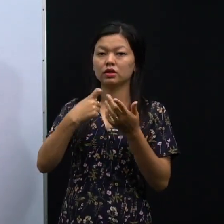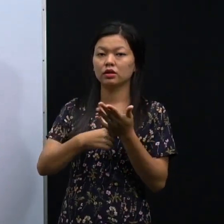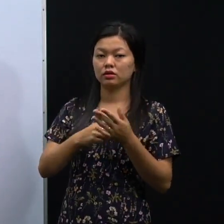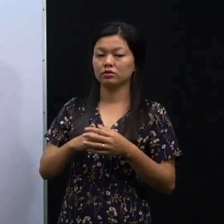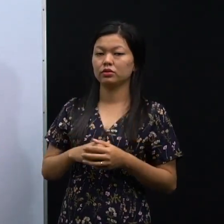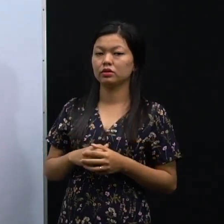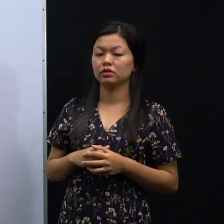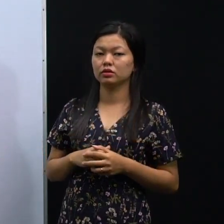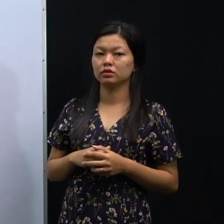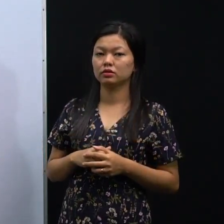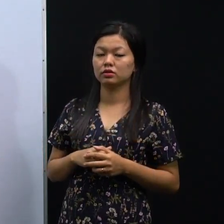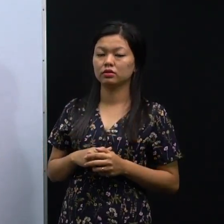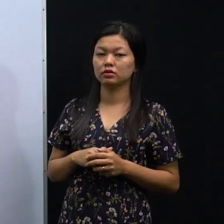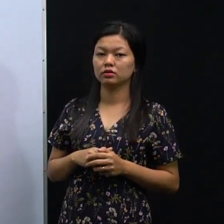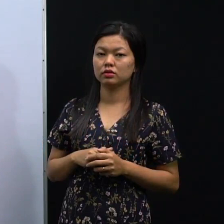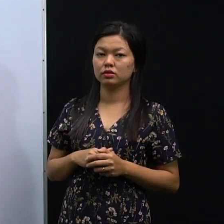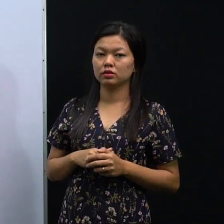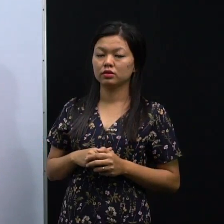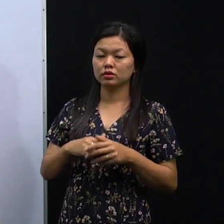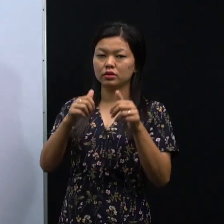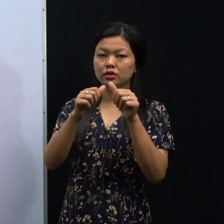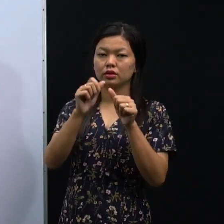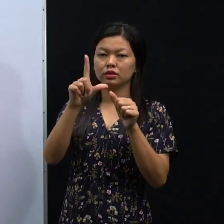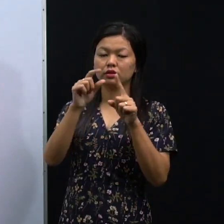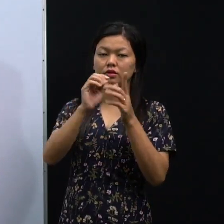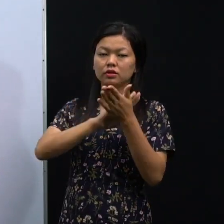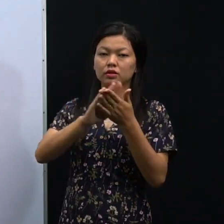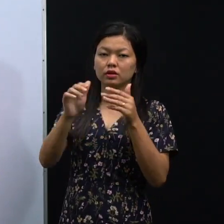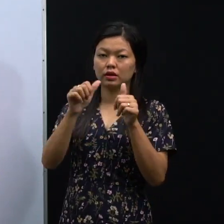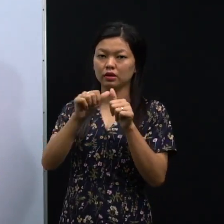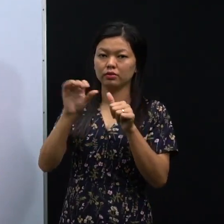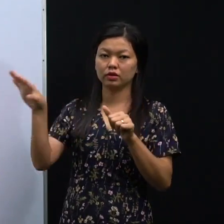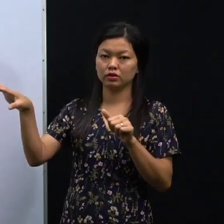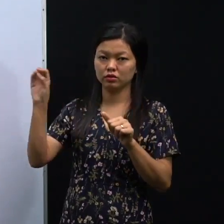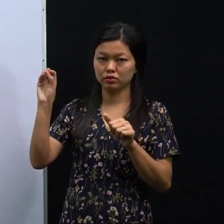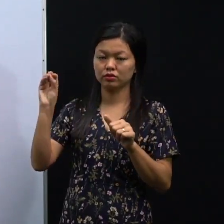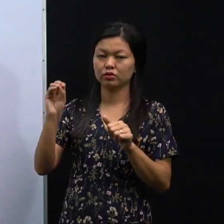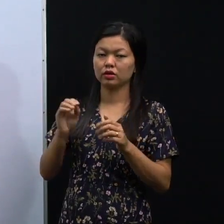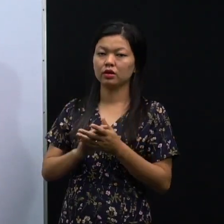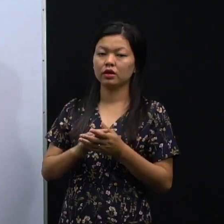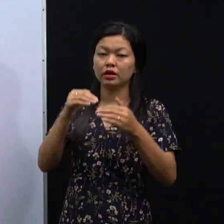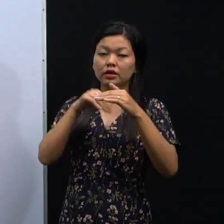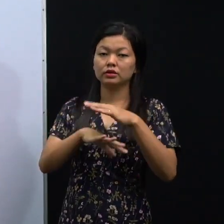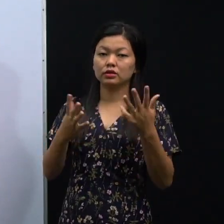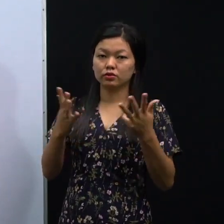And then he took the alpha particles, okay, and these alpha particles are